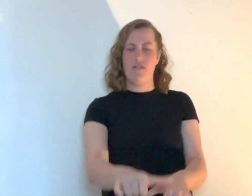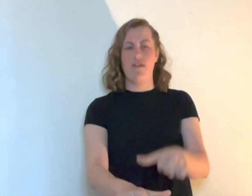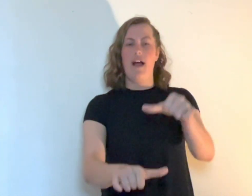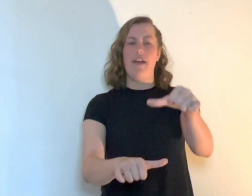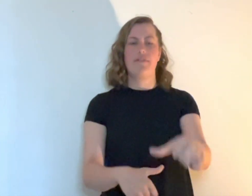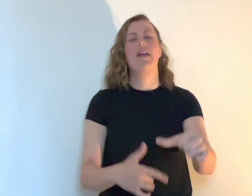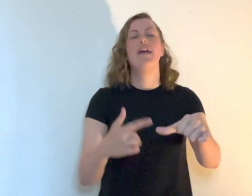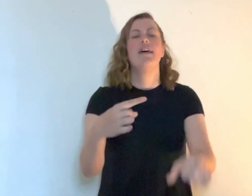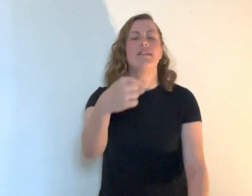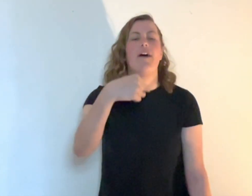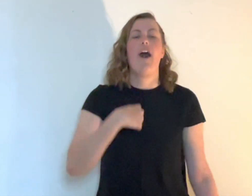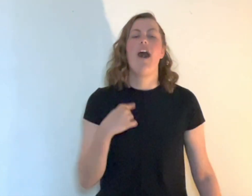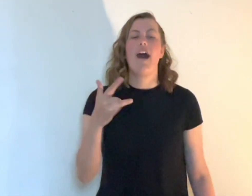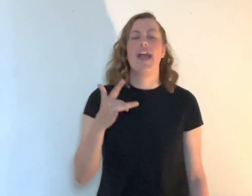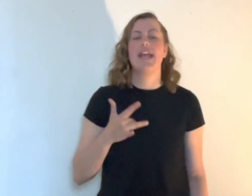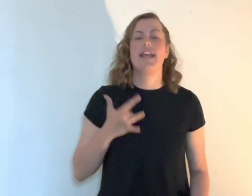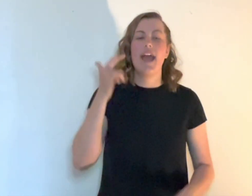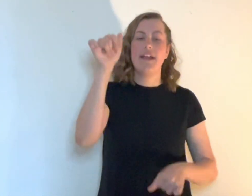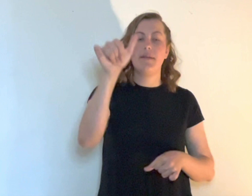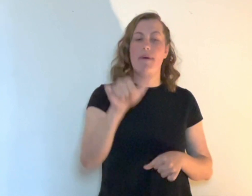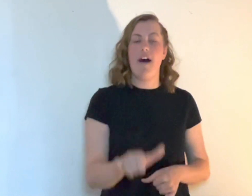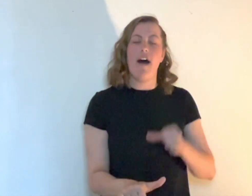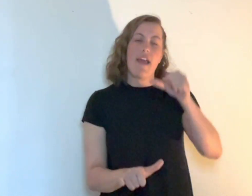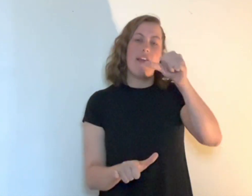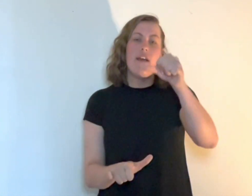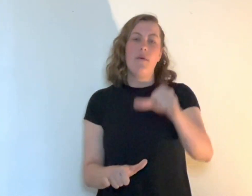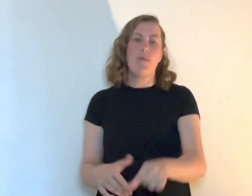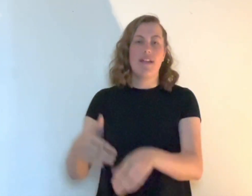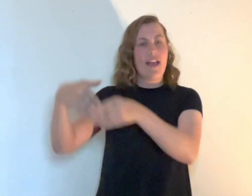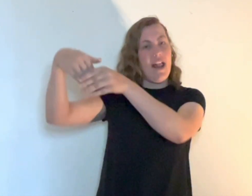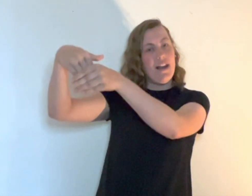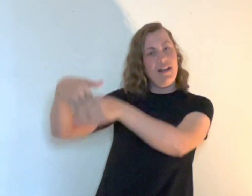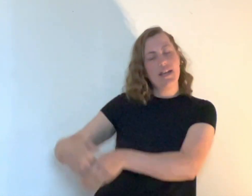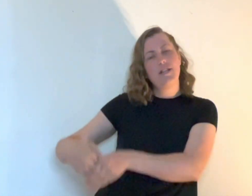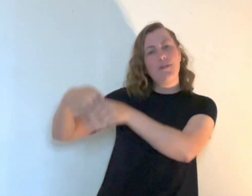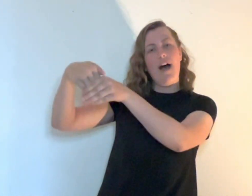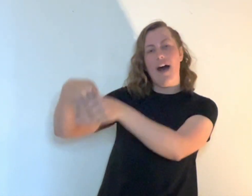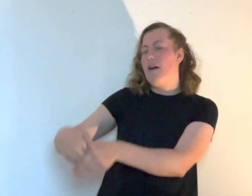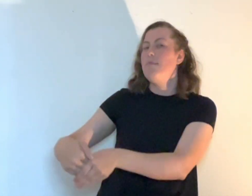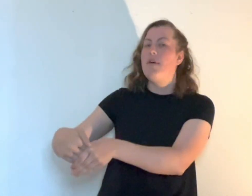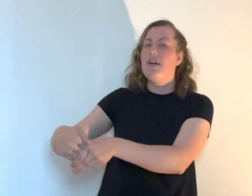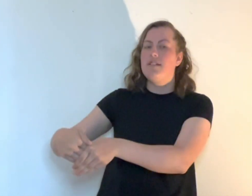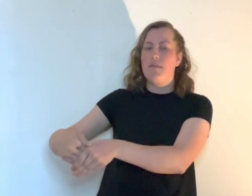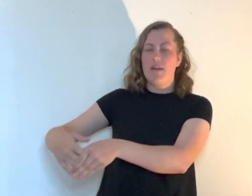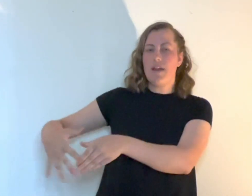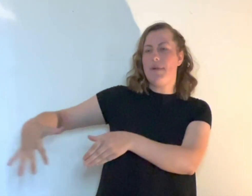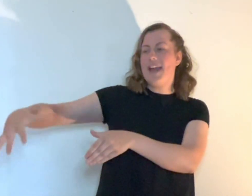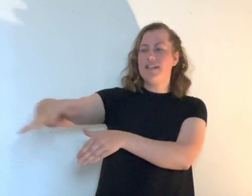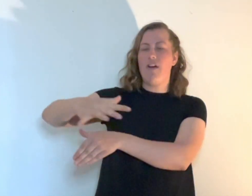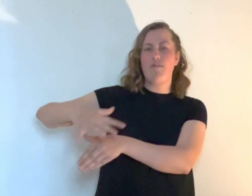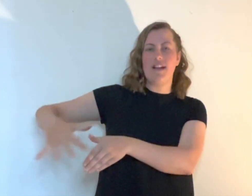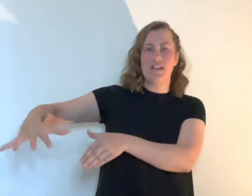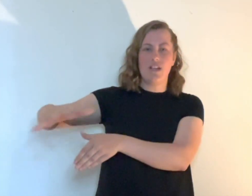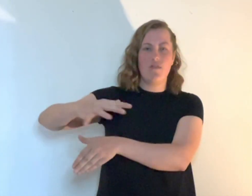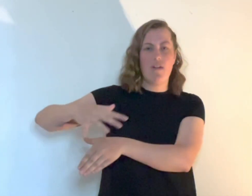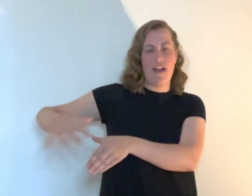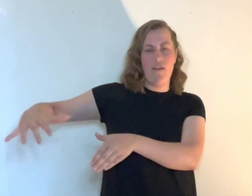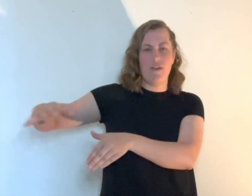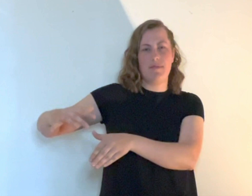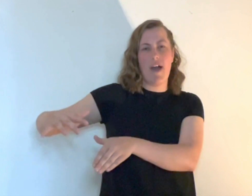through life So I get by with a little help So we're going to place our friend to the right of us by